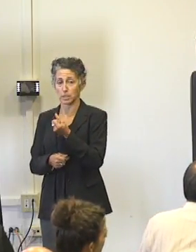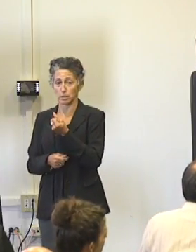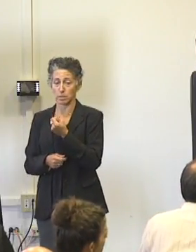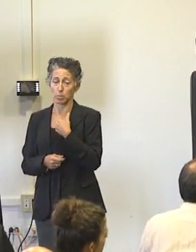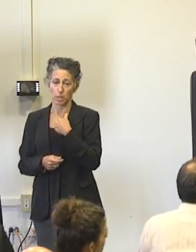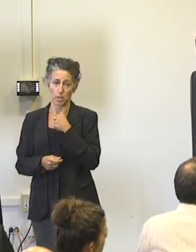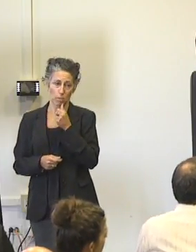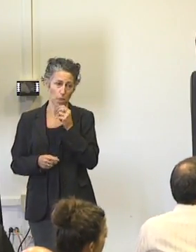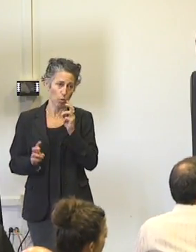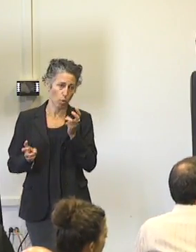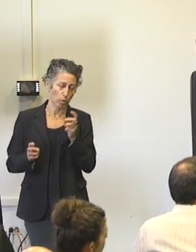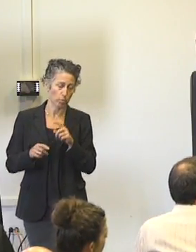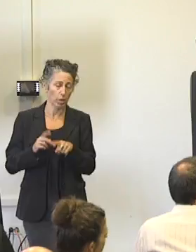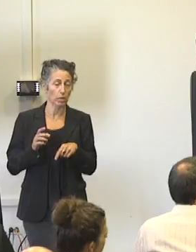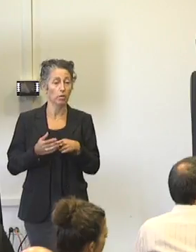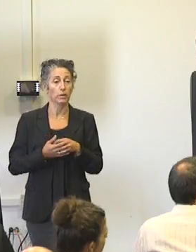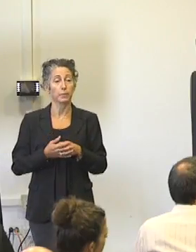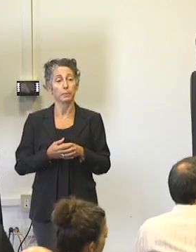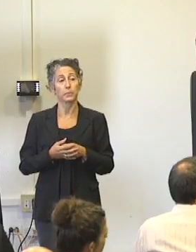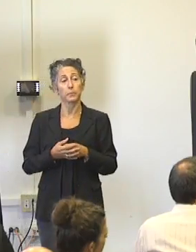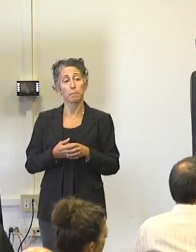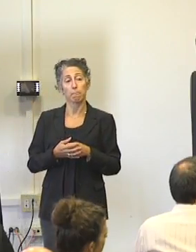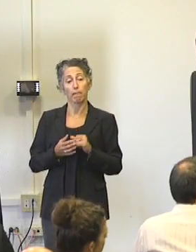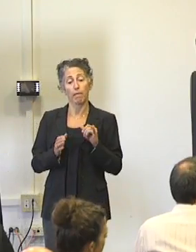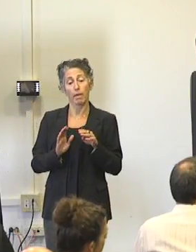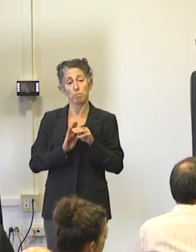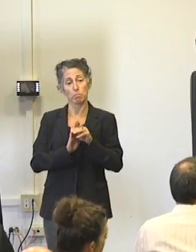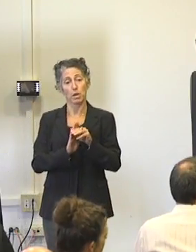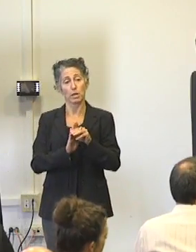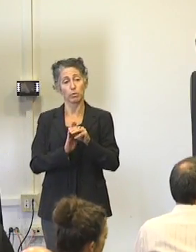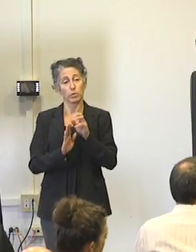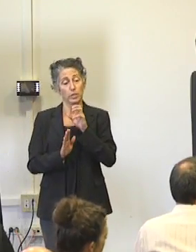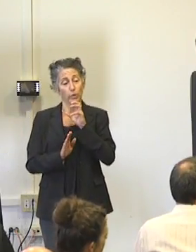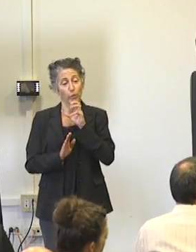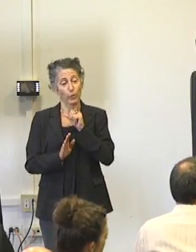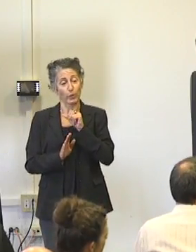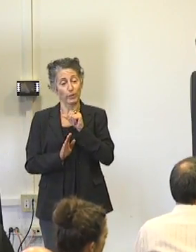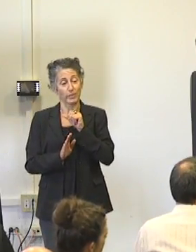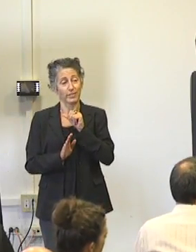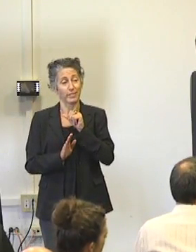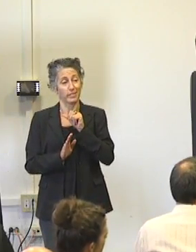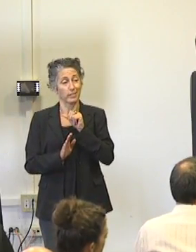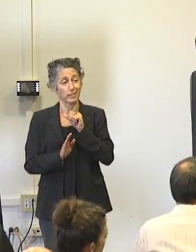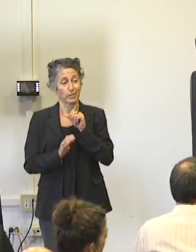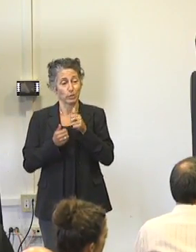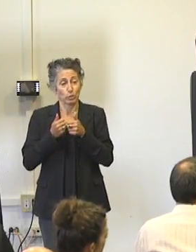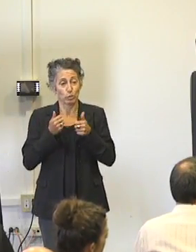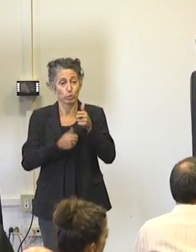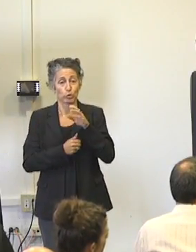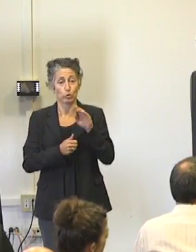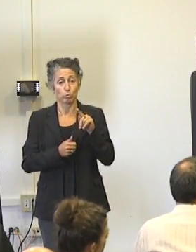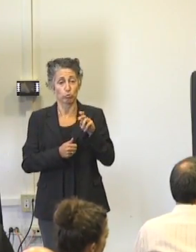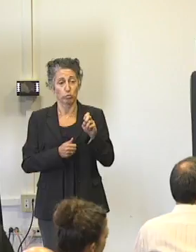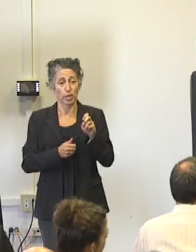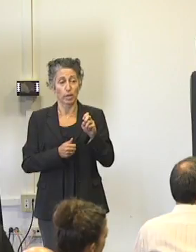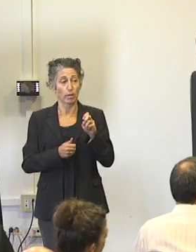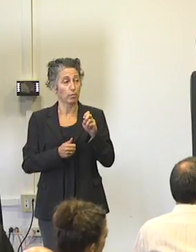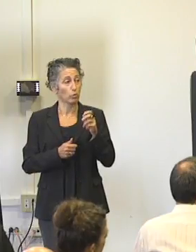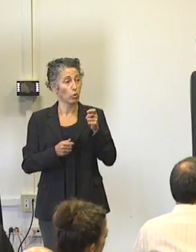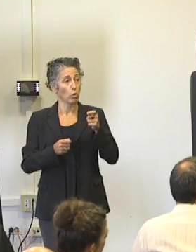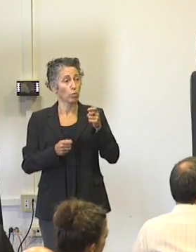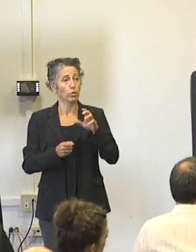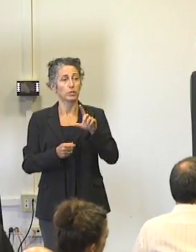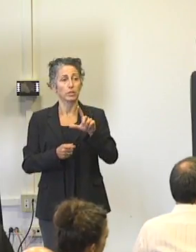But so yeah, their model is that kind of Gilded Age Supreme Court for the legal scholars here, like the provost, the